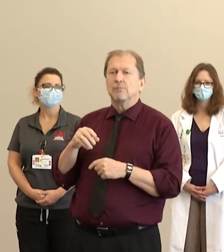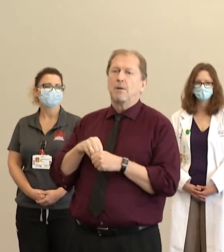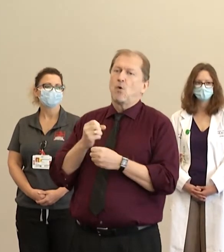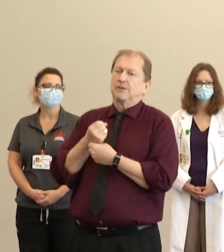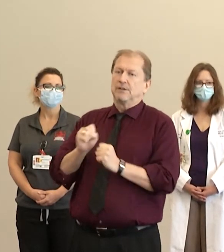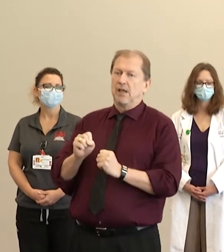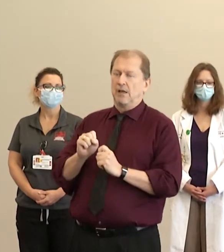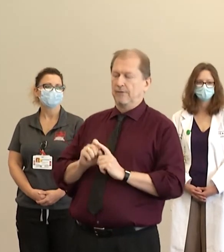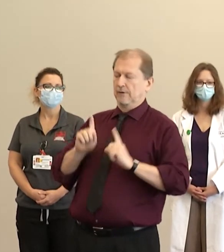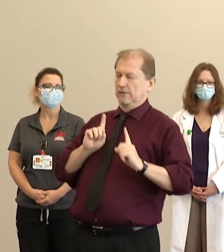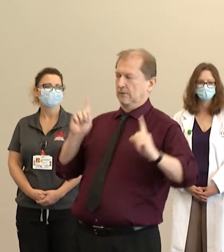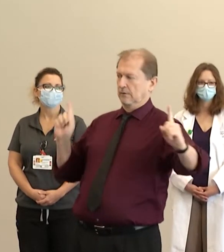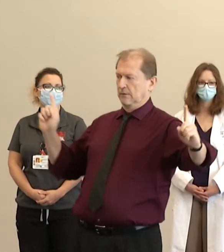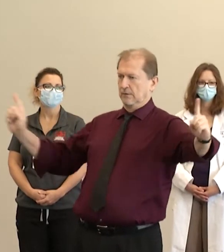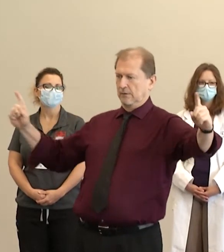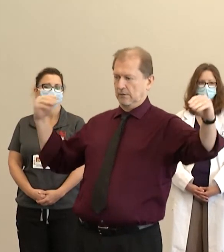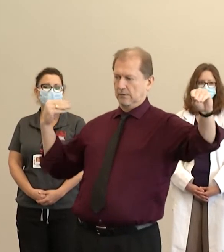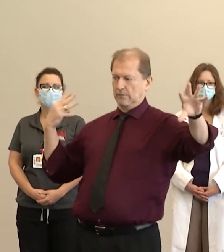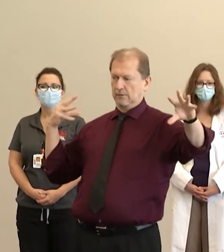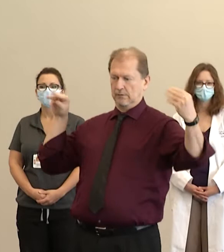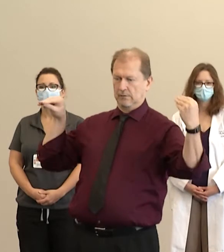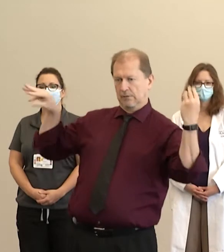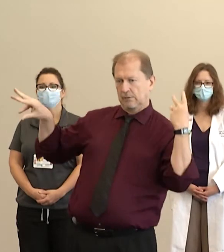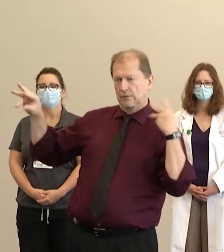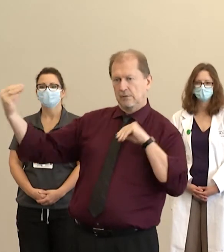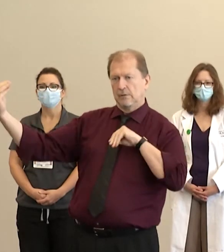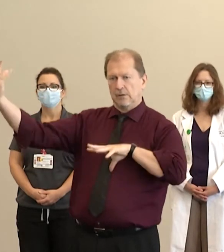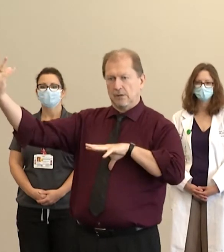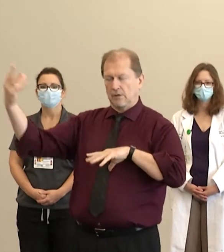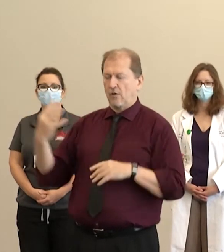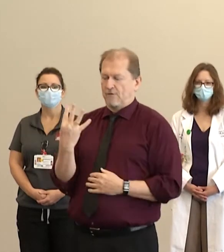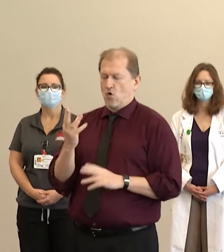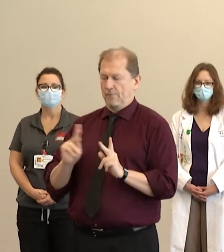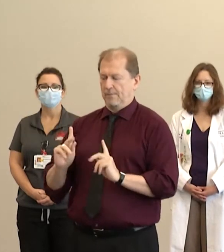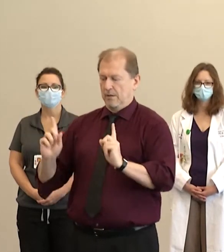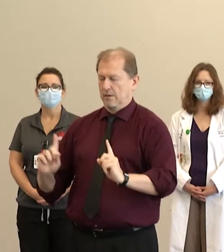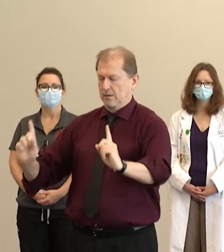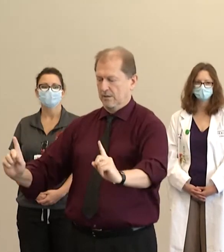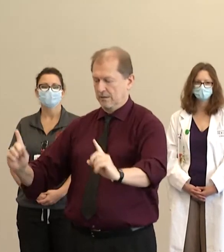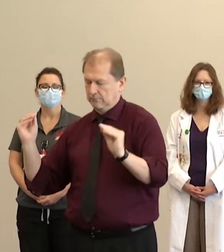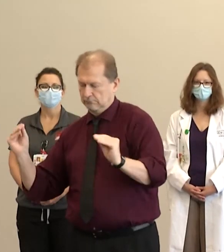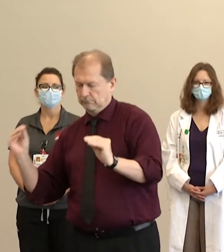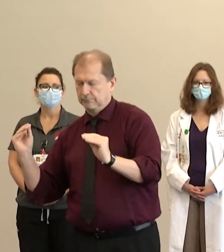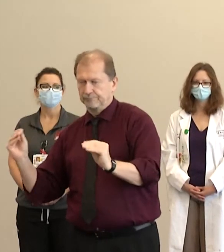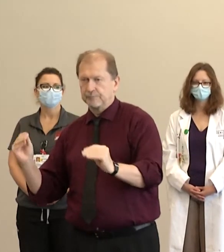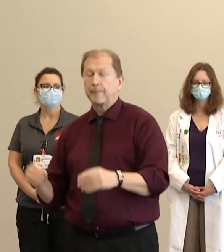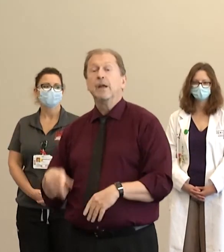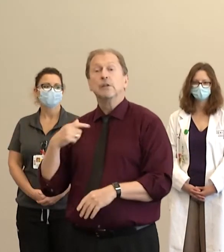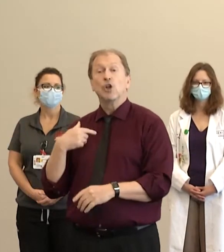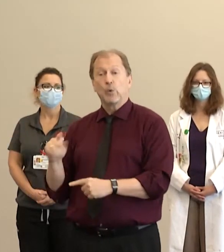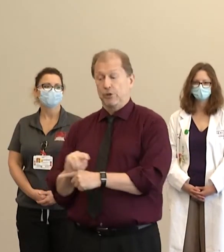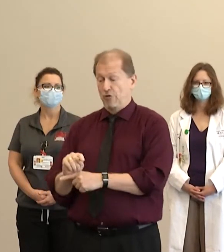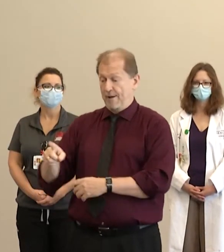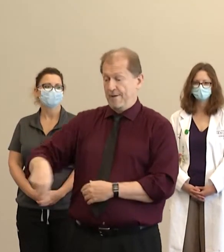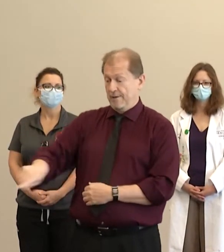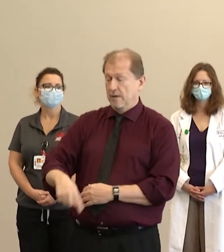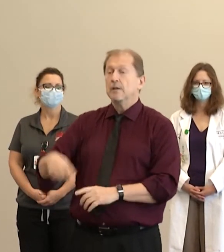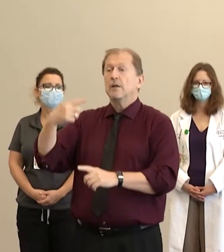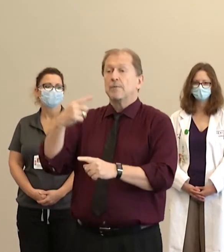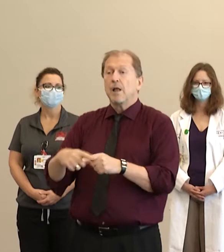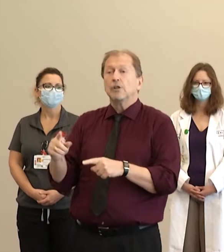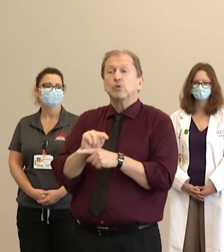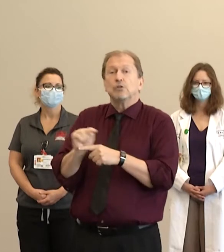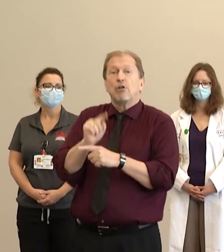increased needs that are being seen across the country, Cook County Health is also training family medicine and clinic staff